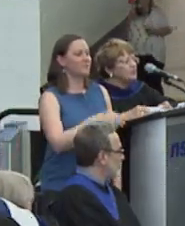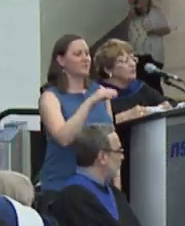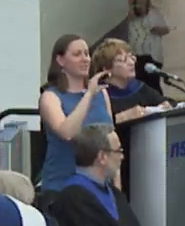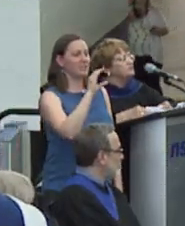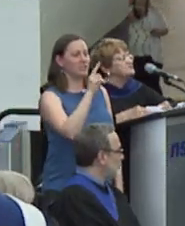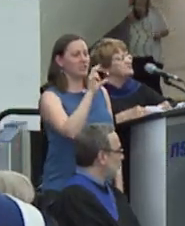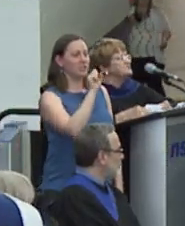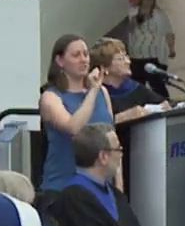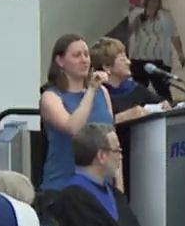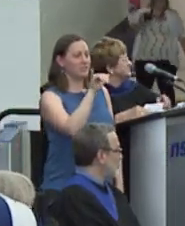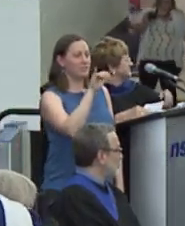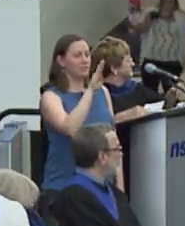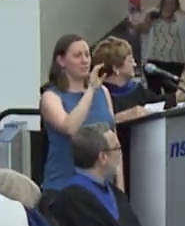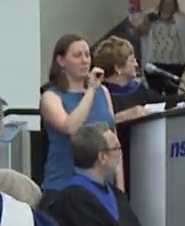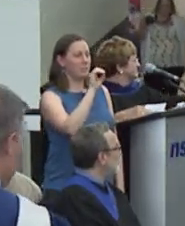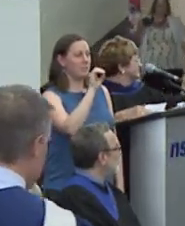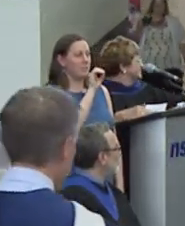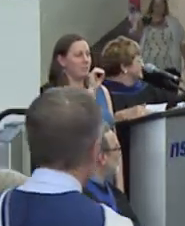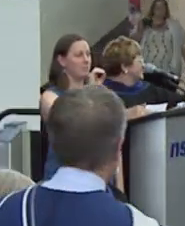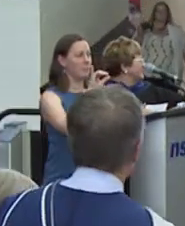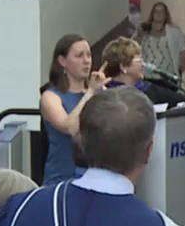Kelsey Bowles.